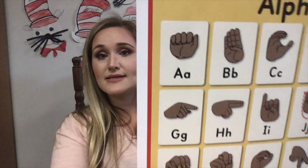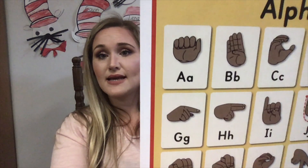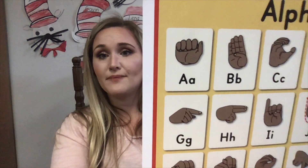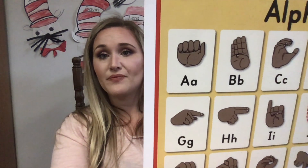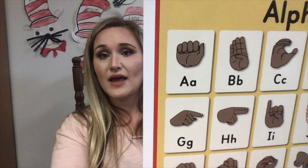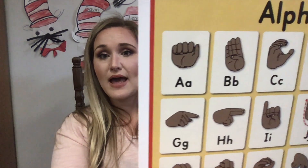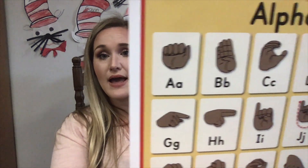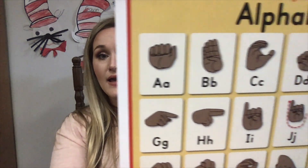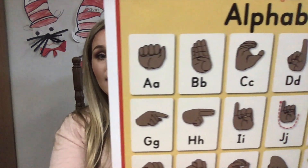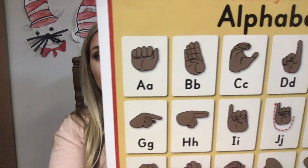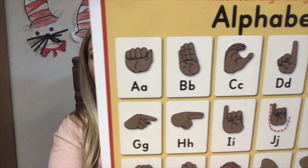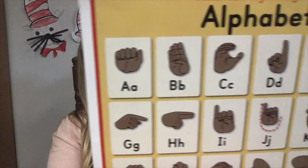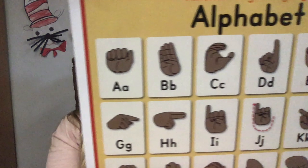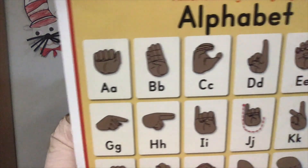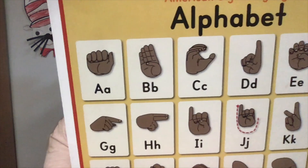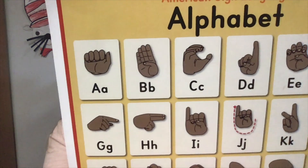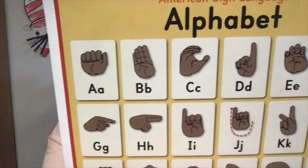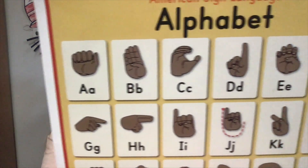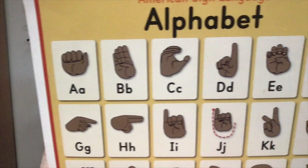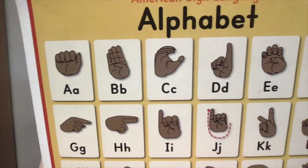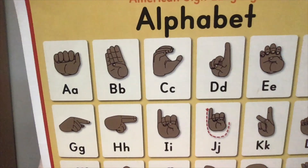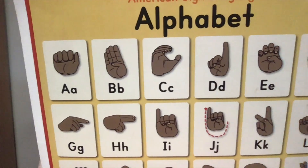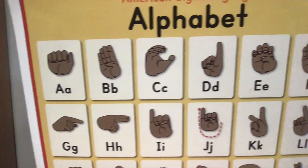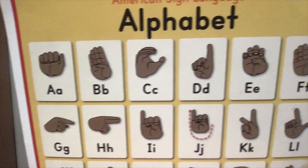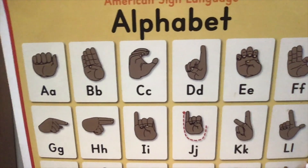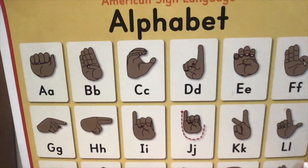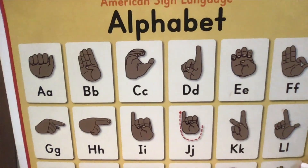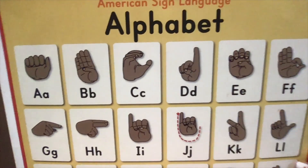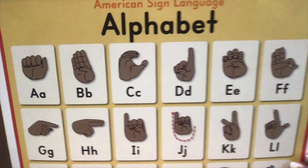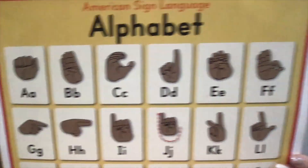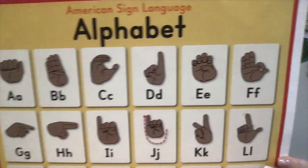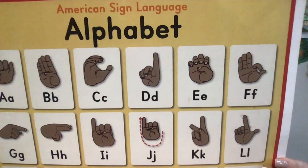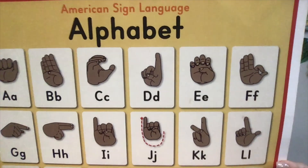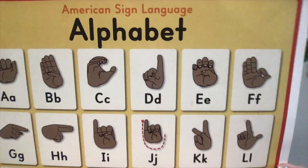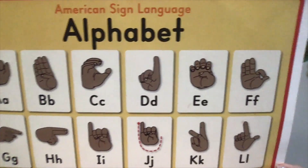see. A, B, C, D, E, F,